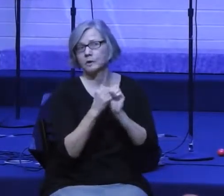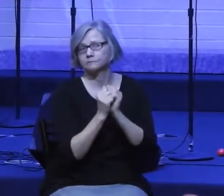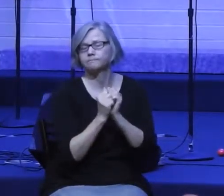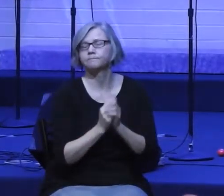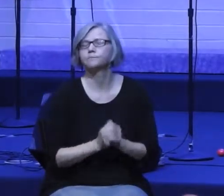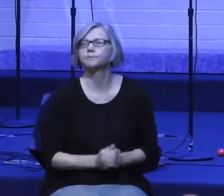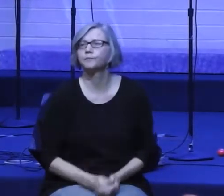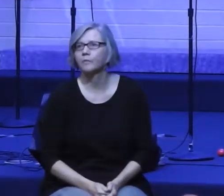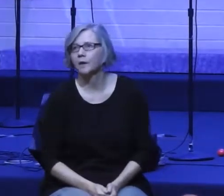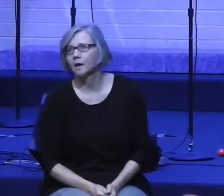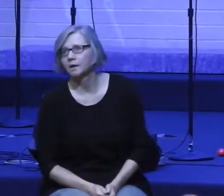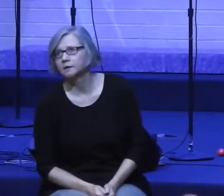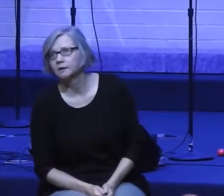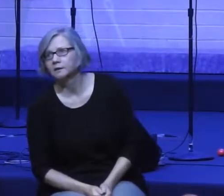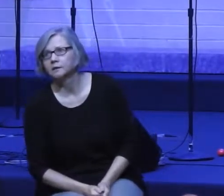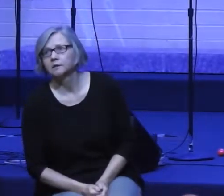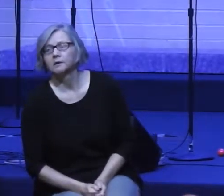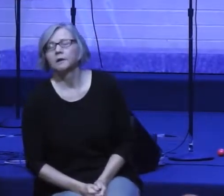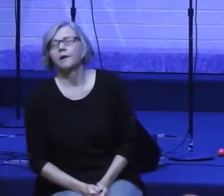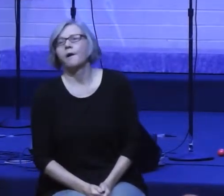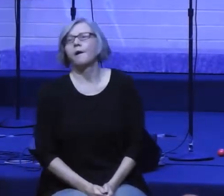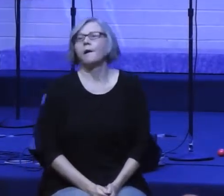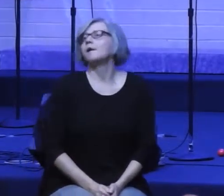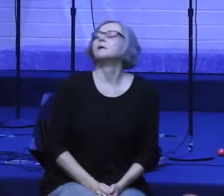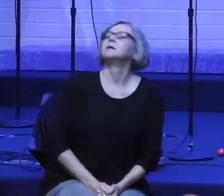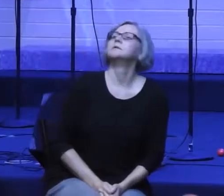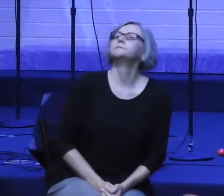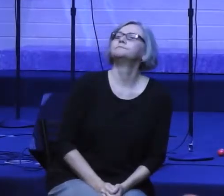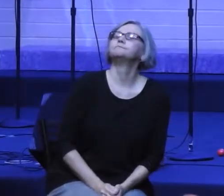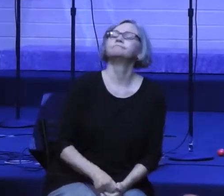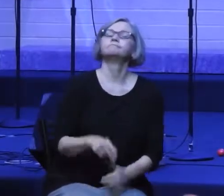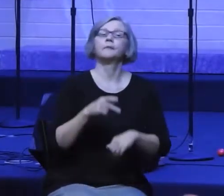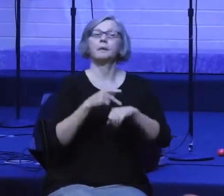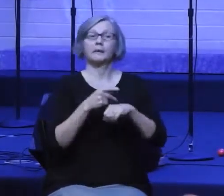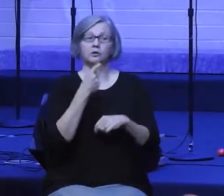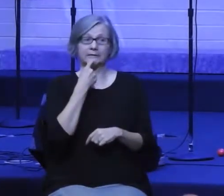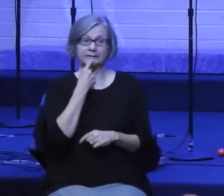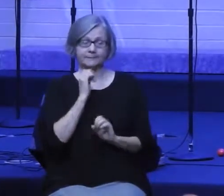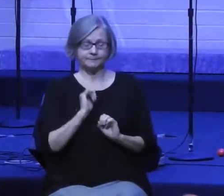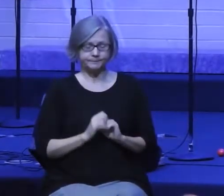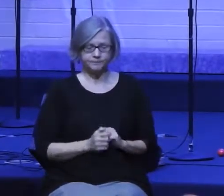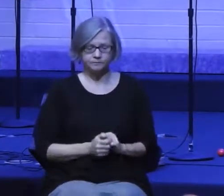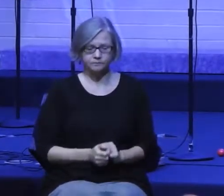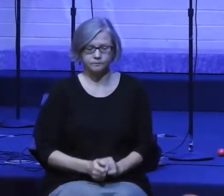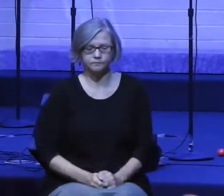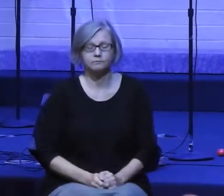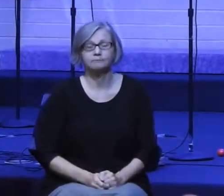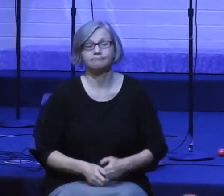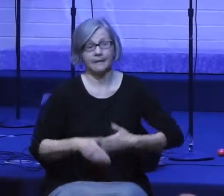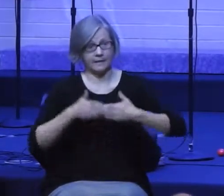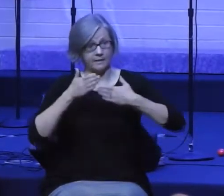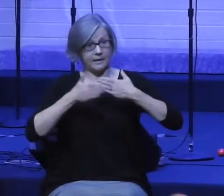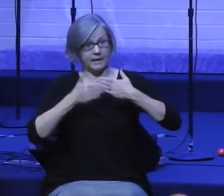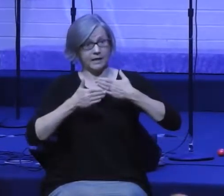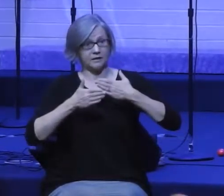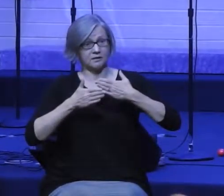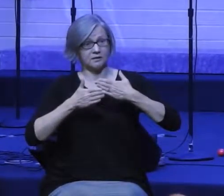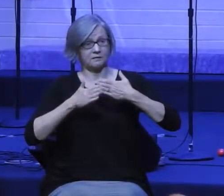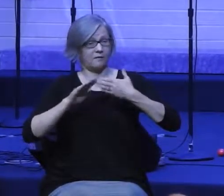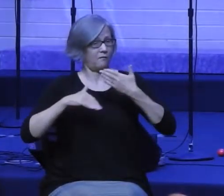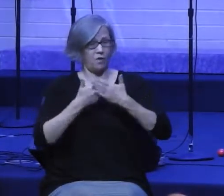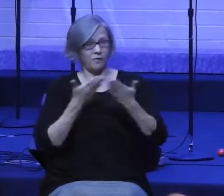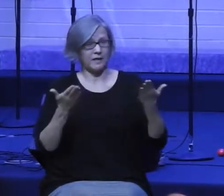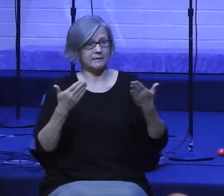it's not the body of the letter anymore, it's kind of the wrap-up. It's kind of the, we're kind of finishing things up now. So this is very end of Peter's main